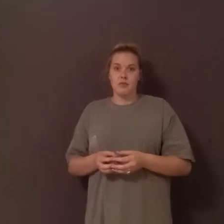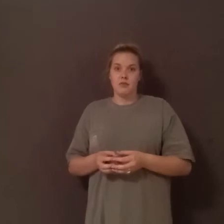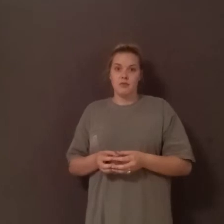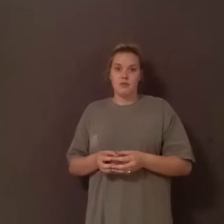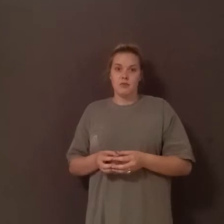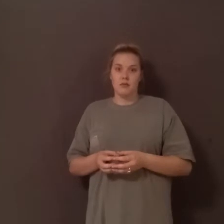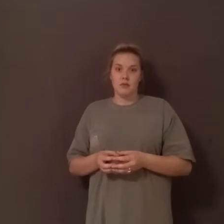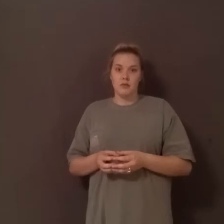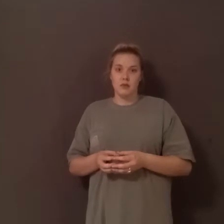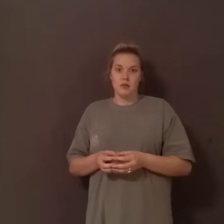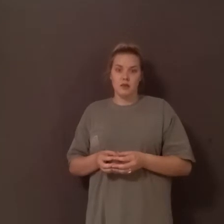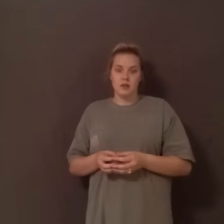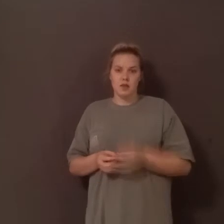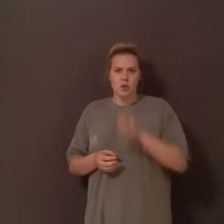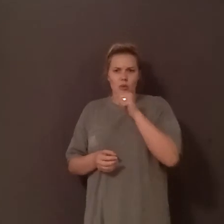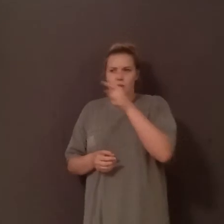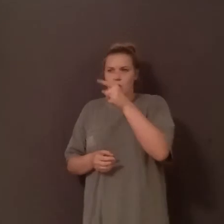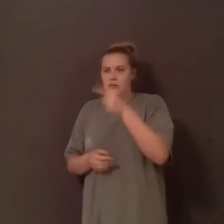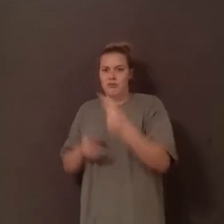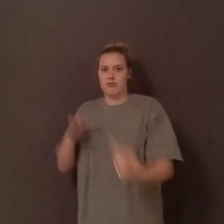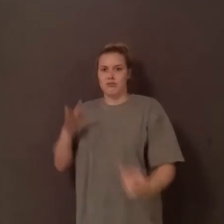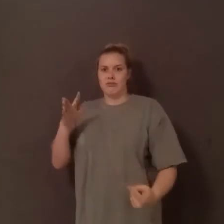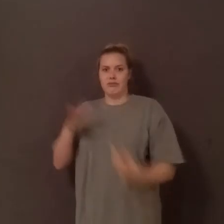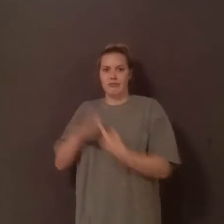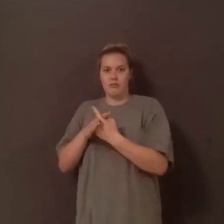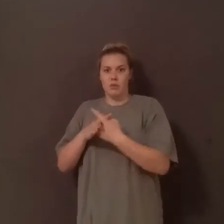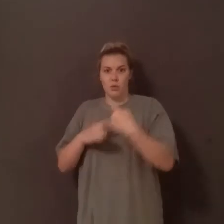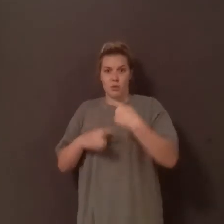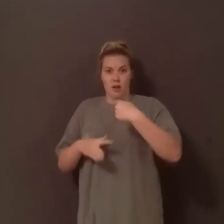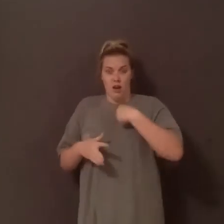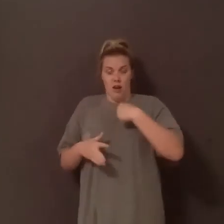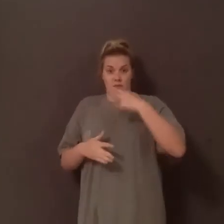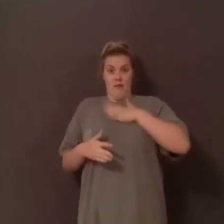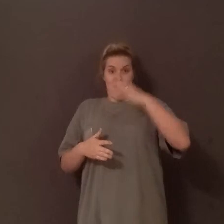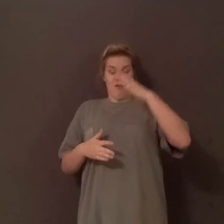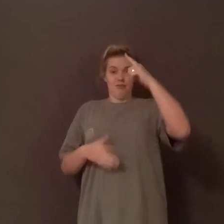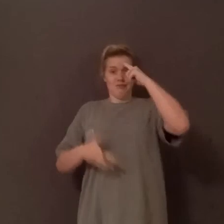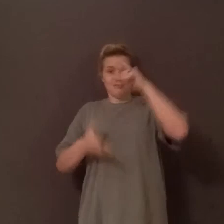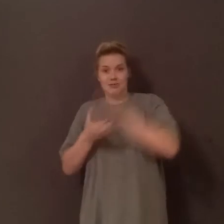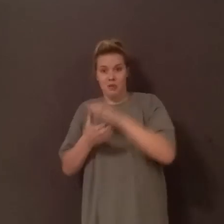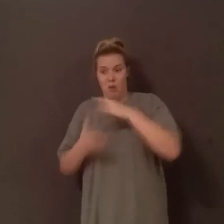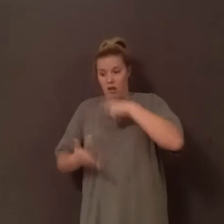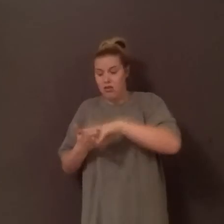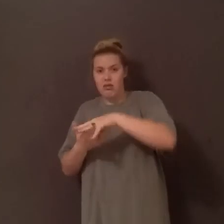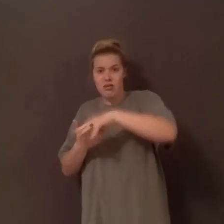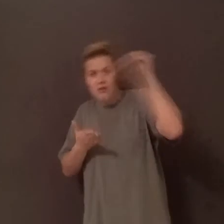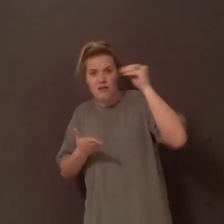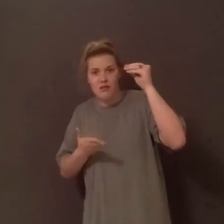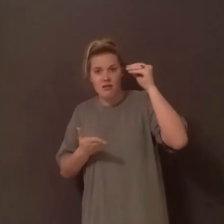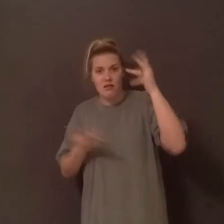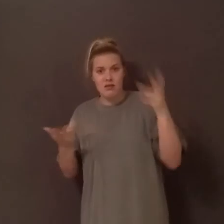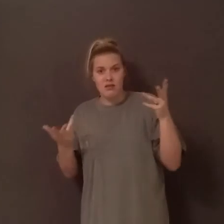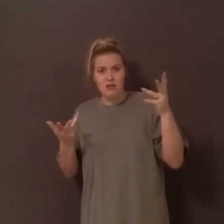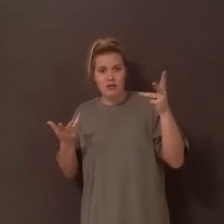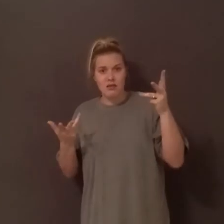Who are you to come in here and tell me that what I stand for and what I have learned is the right